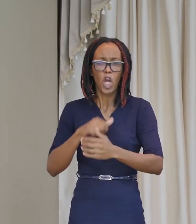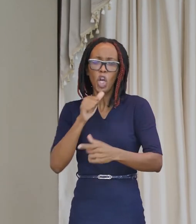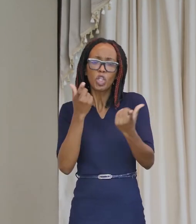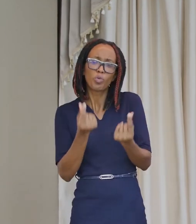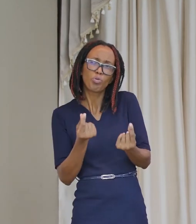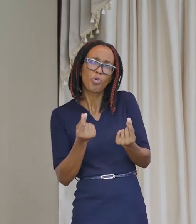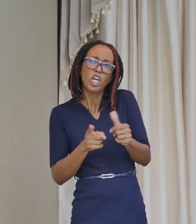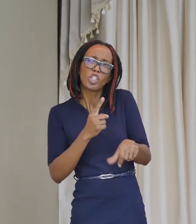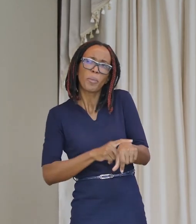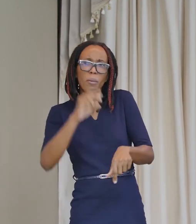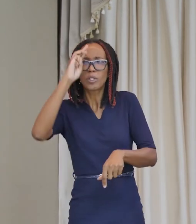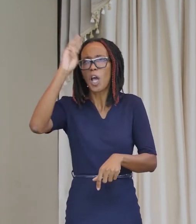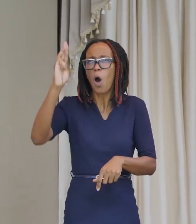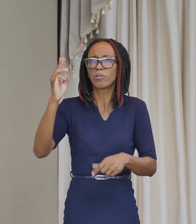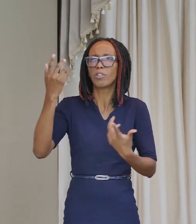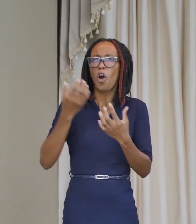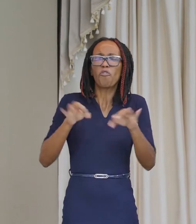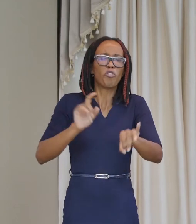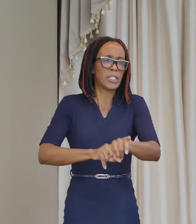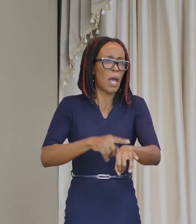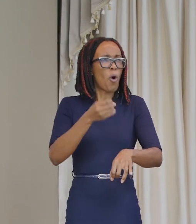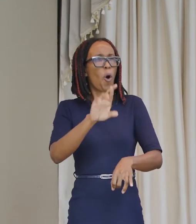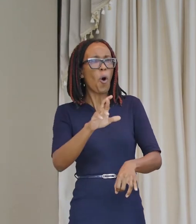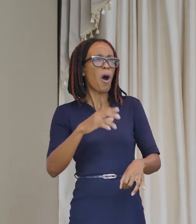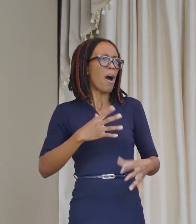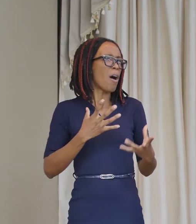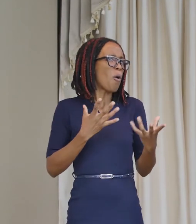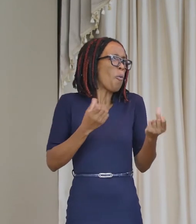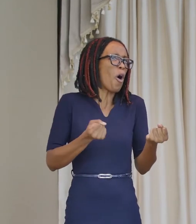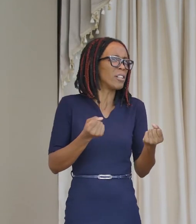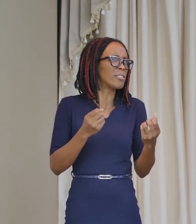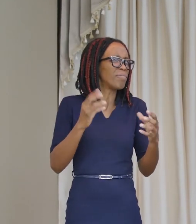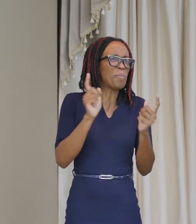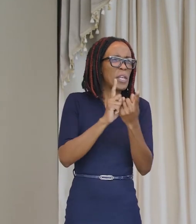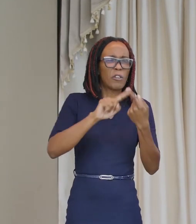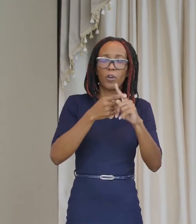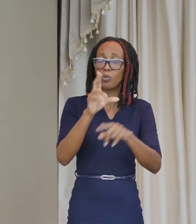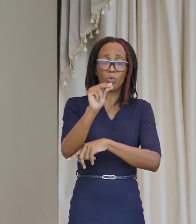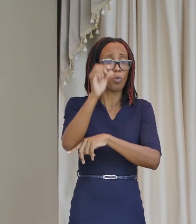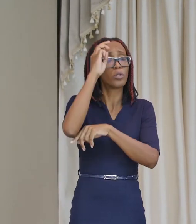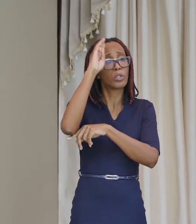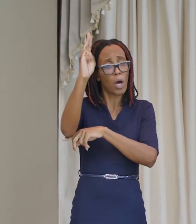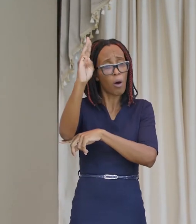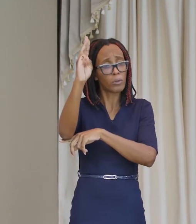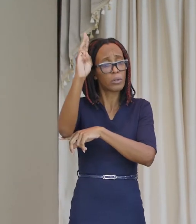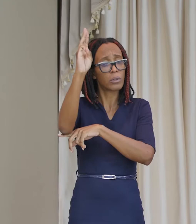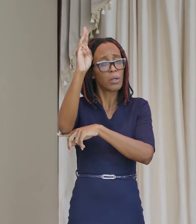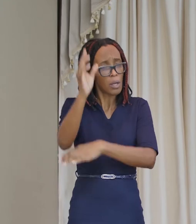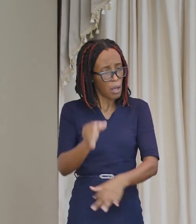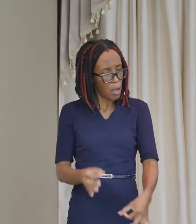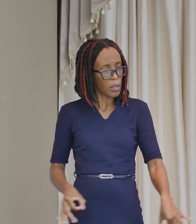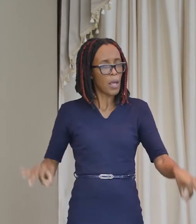when we have time or when the mood fancies. Scouting is something that fills not only our